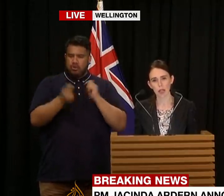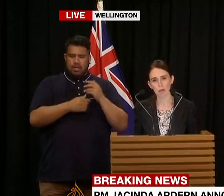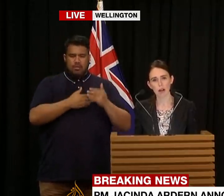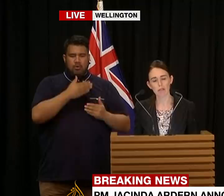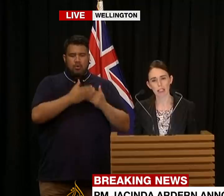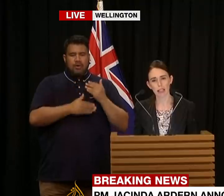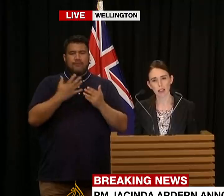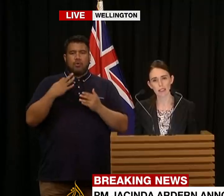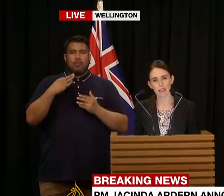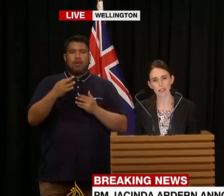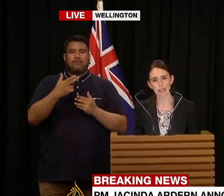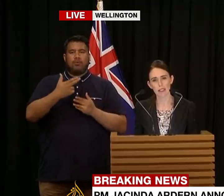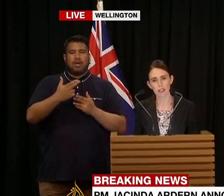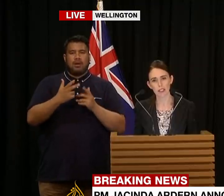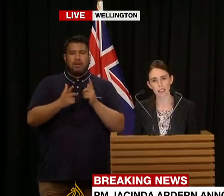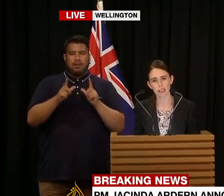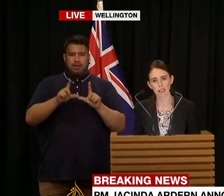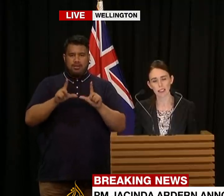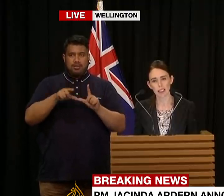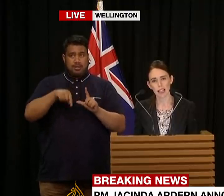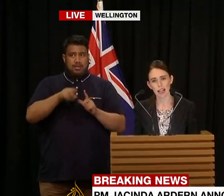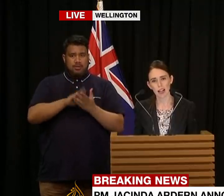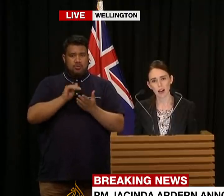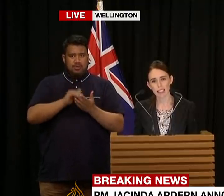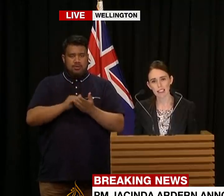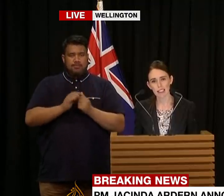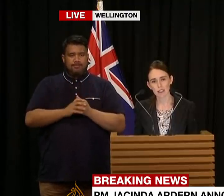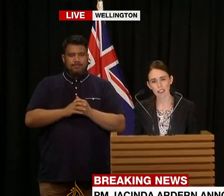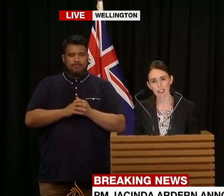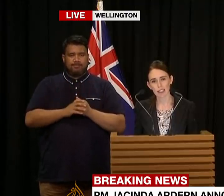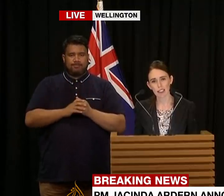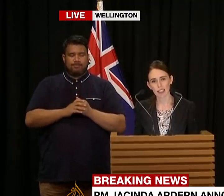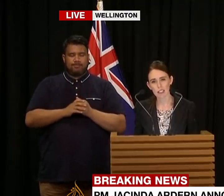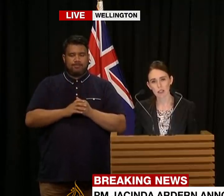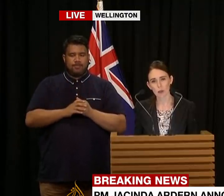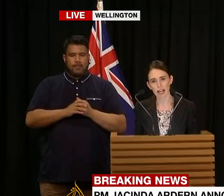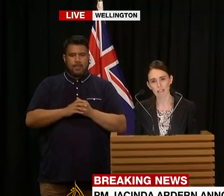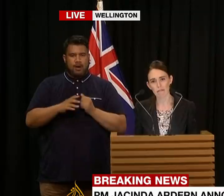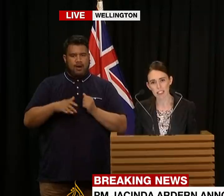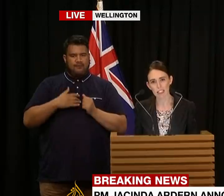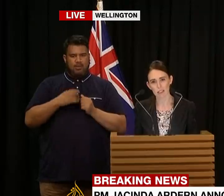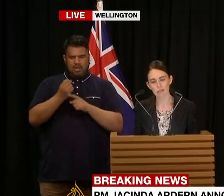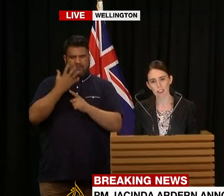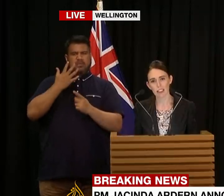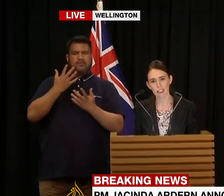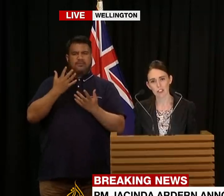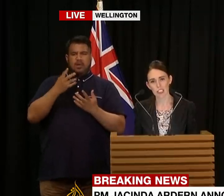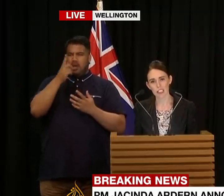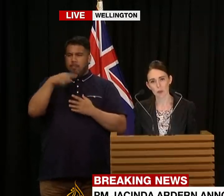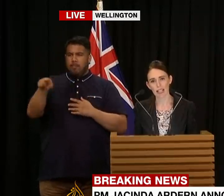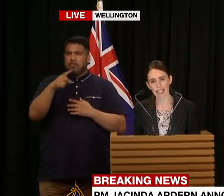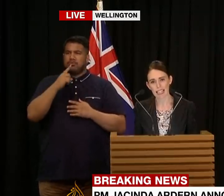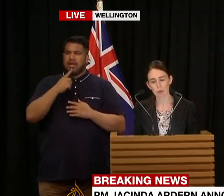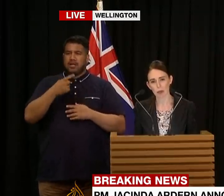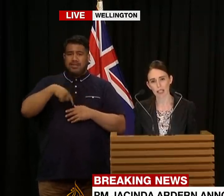for applying for gun licences in New Zealand. I consider it an insult and offensive to